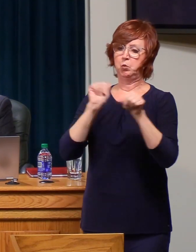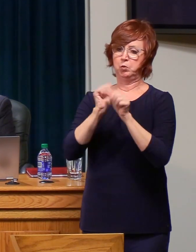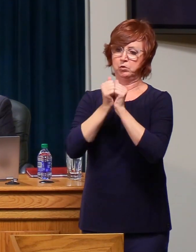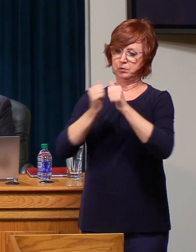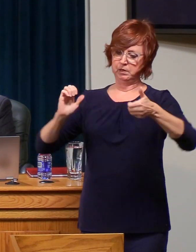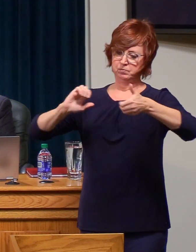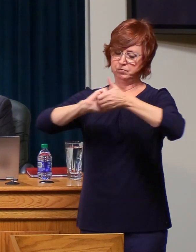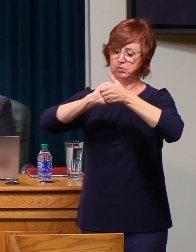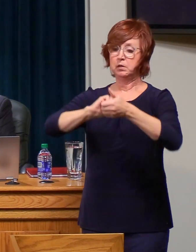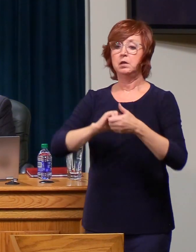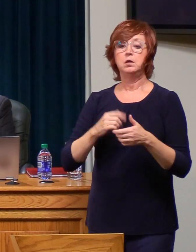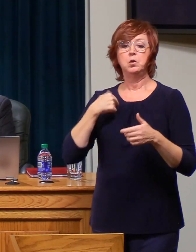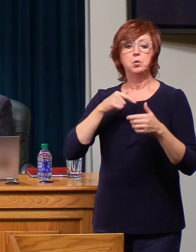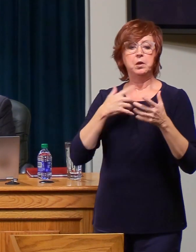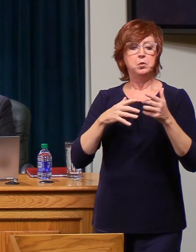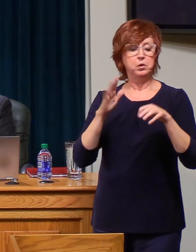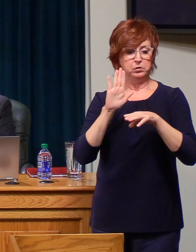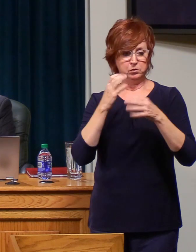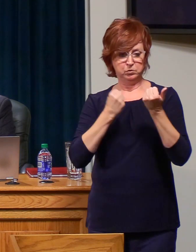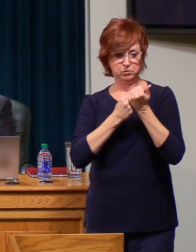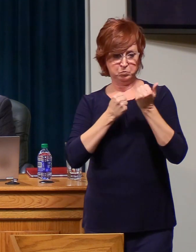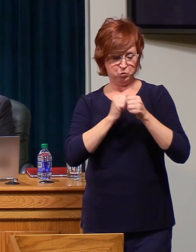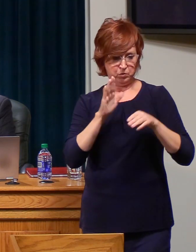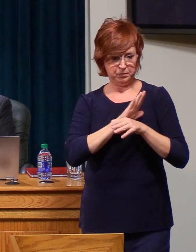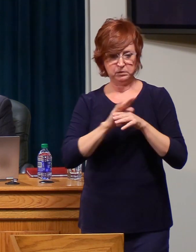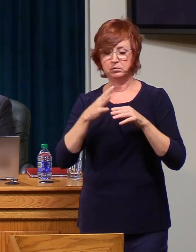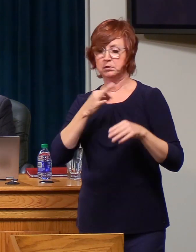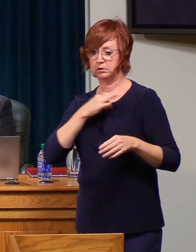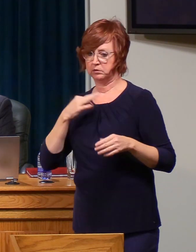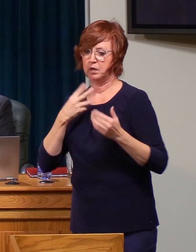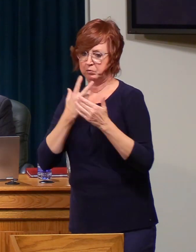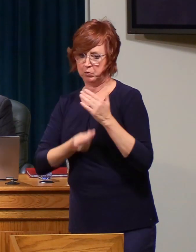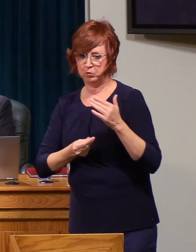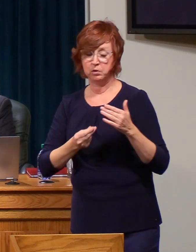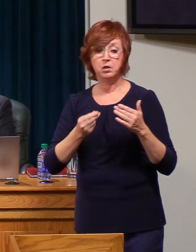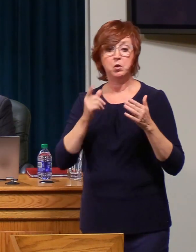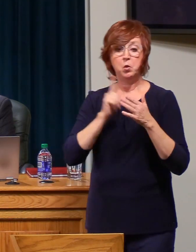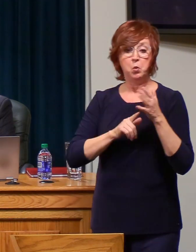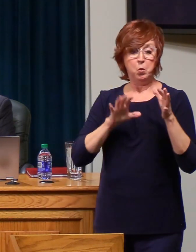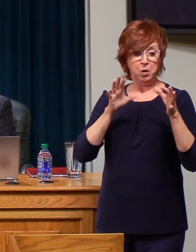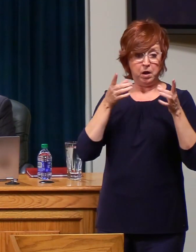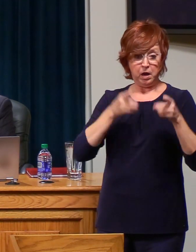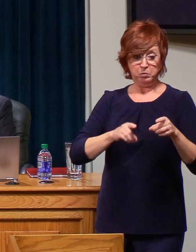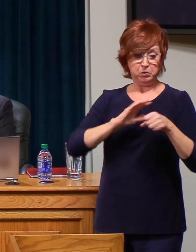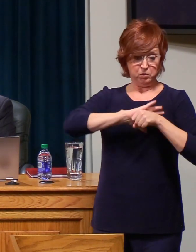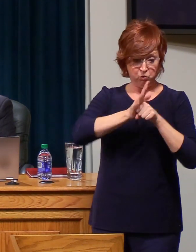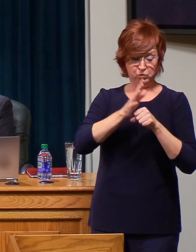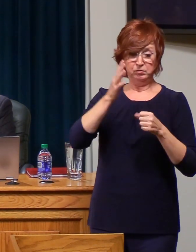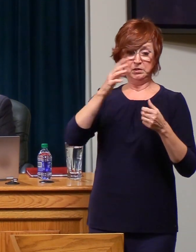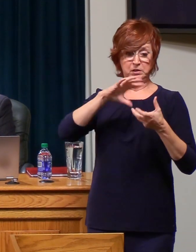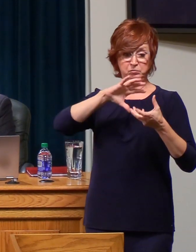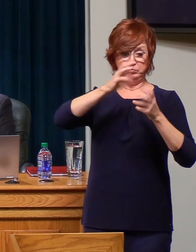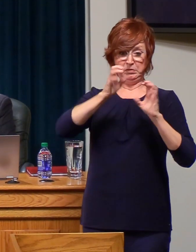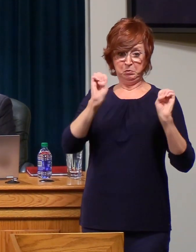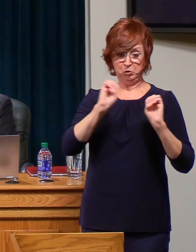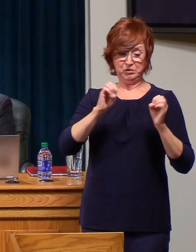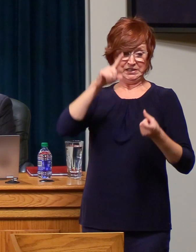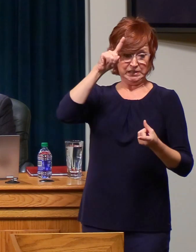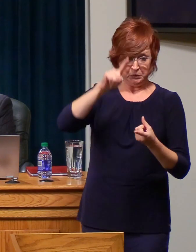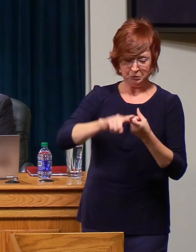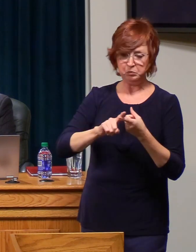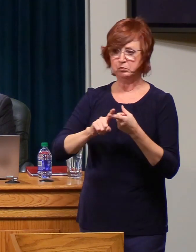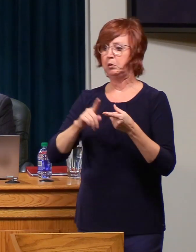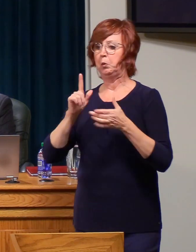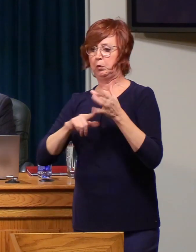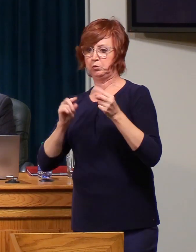the opportunity to come back to work when we emerge from the COVID-19 crisis. So today we are announcing a number of mechanisms